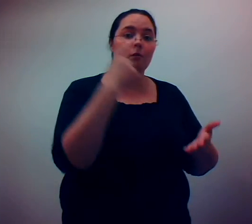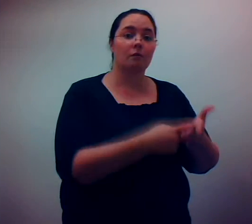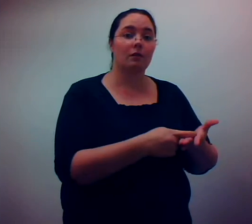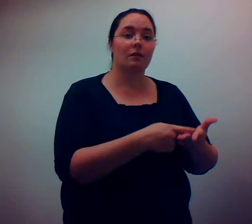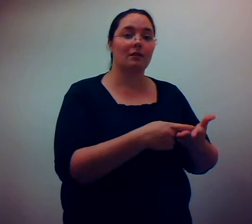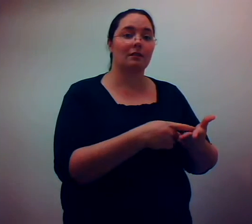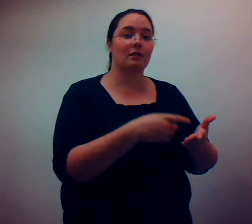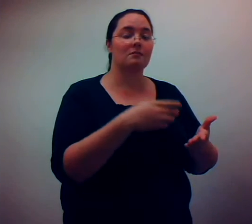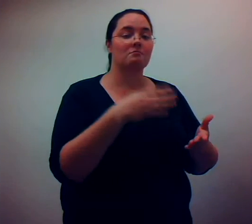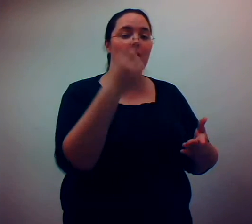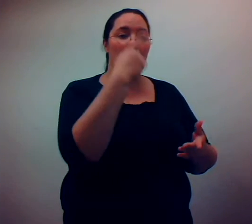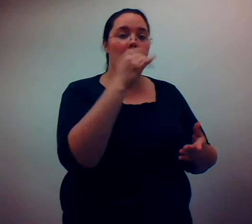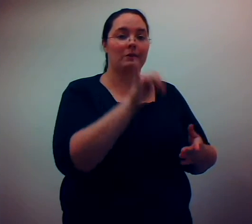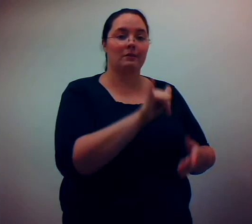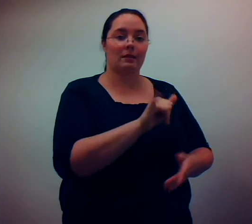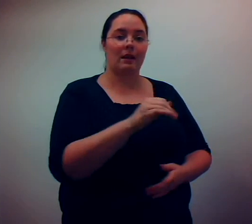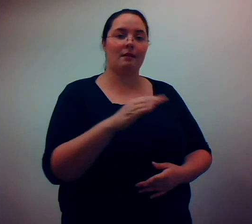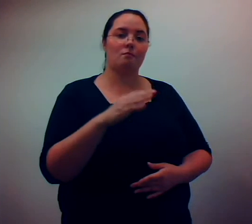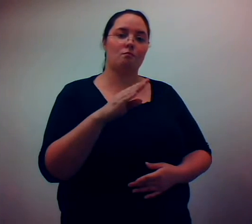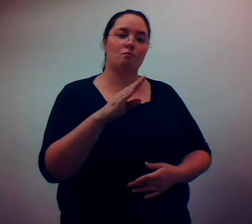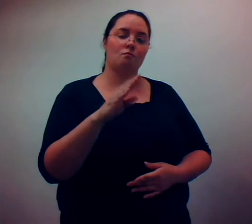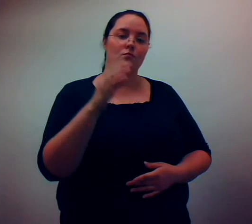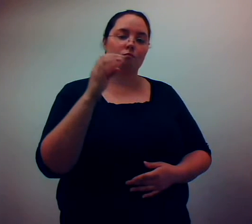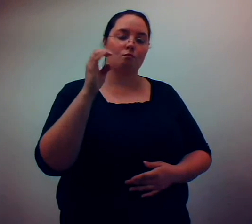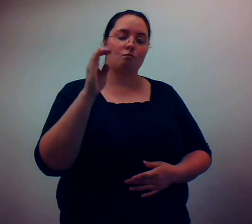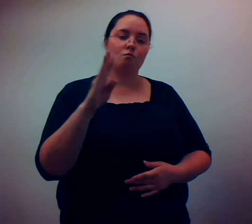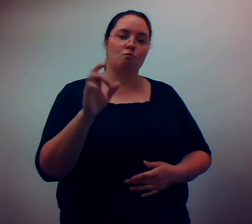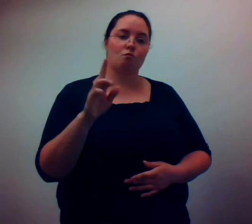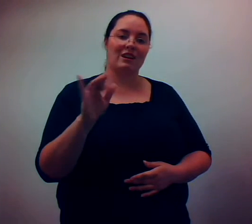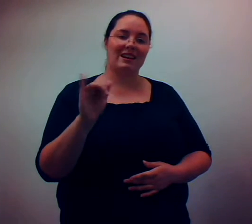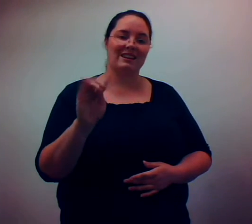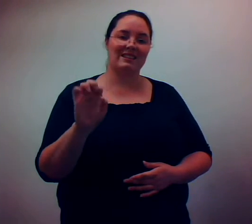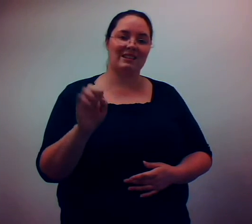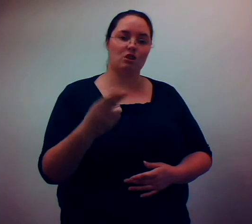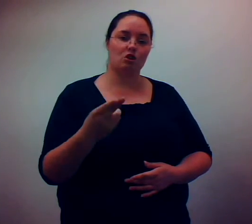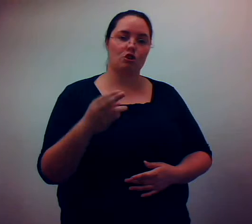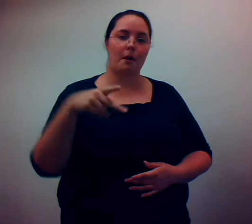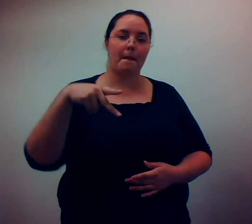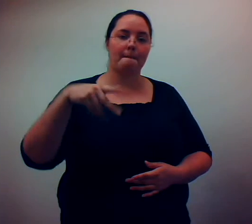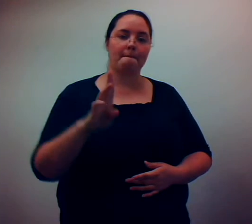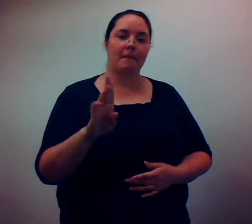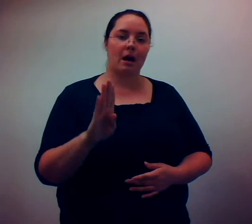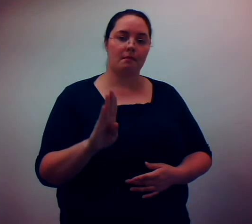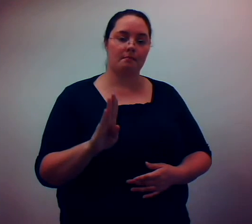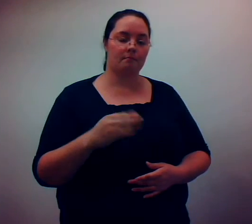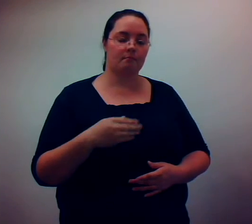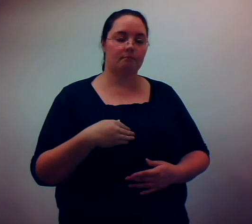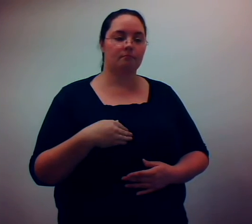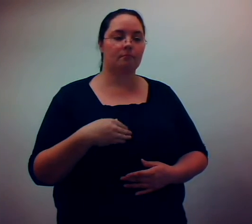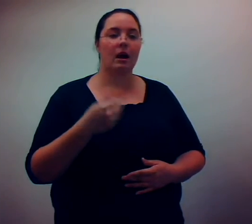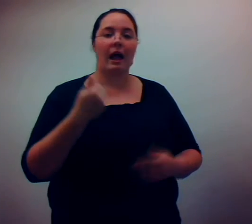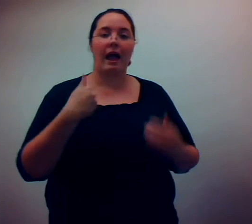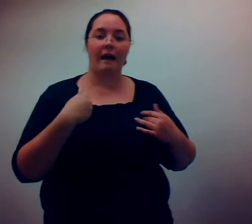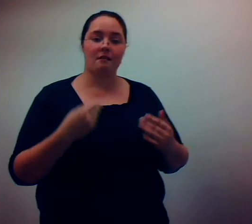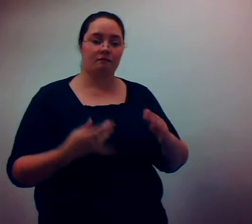because you will see a big fireplace, red brick, with a big oak beam across. Now, on